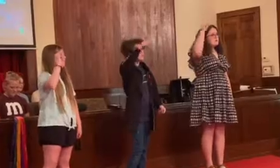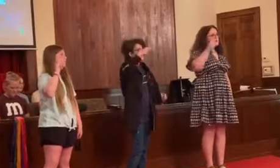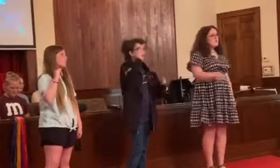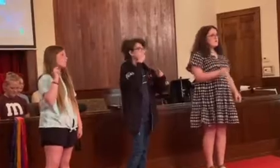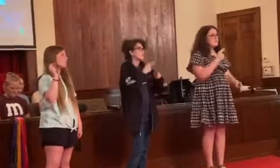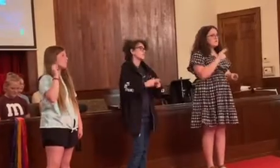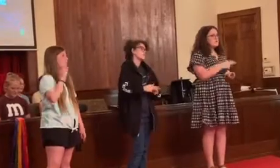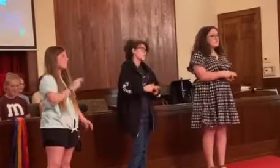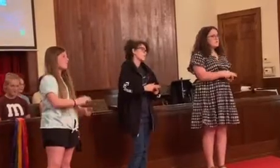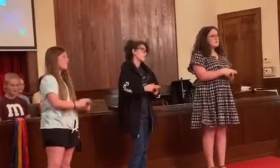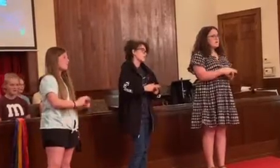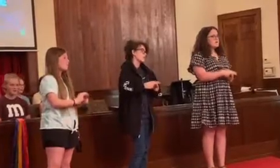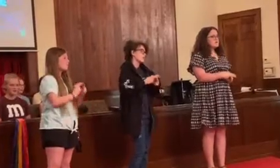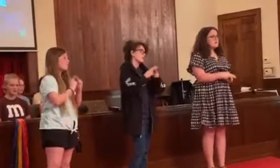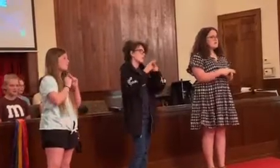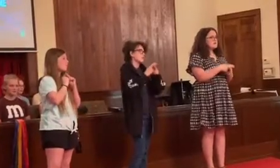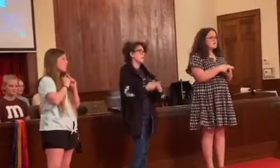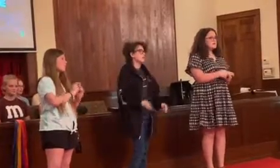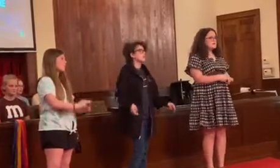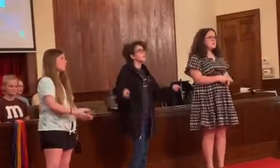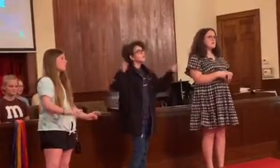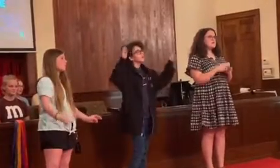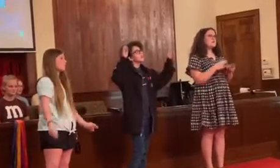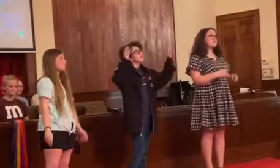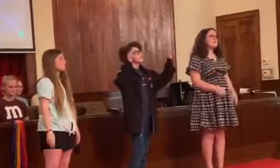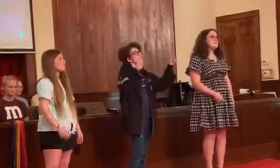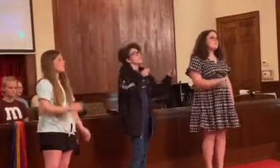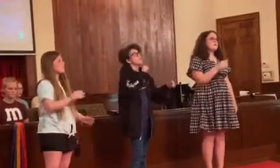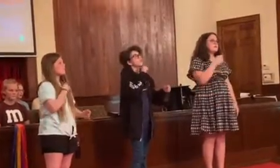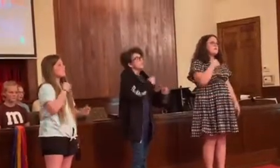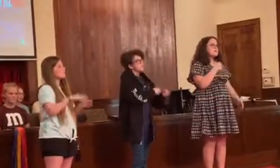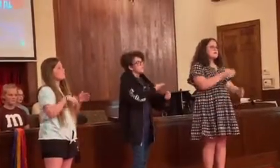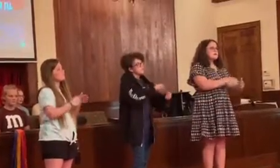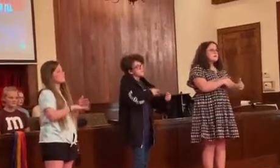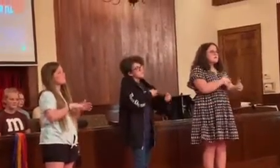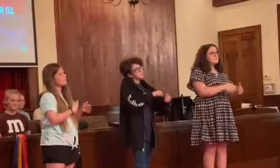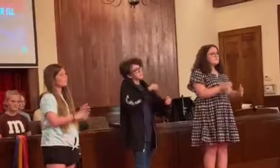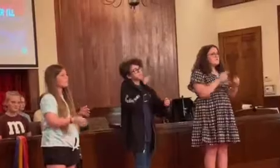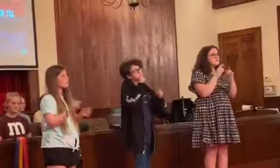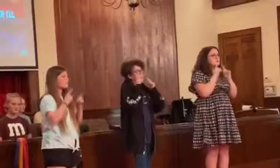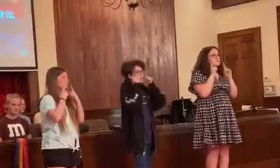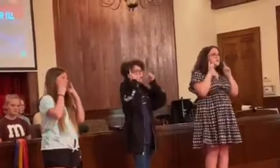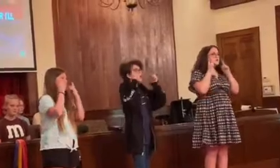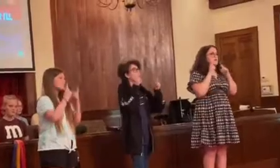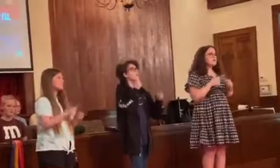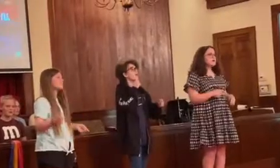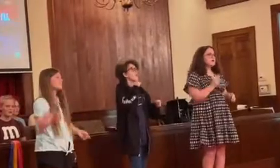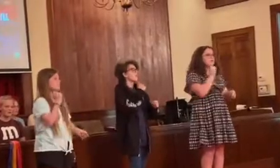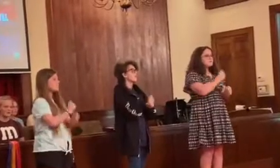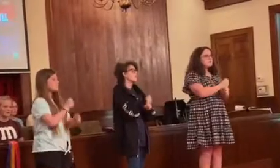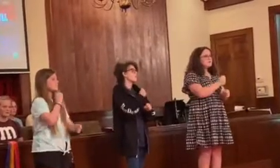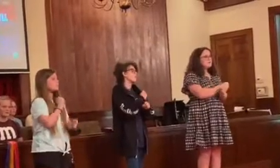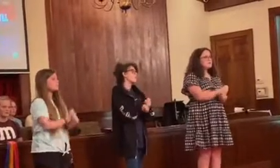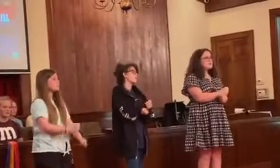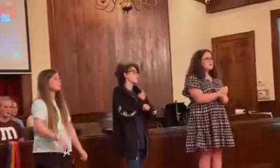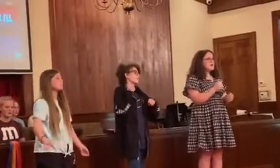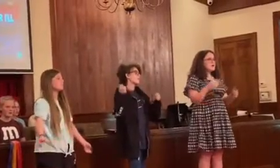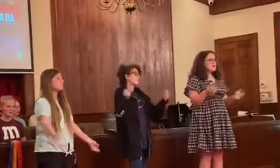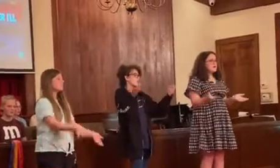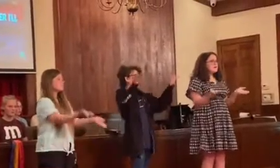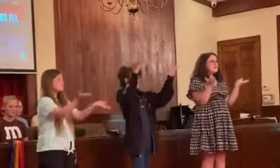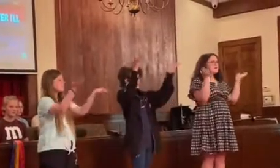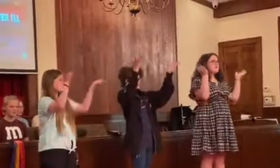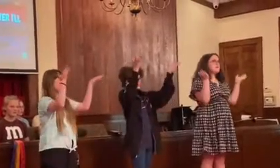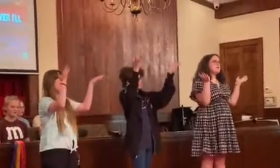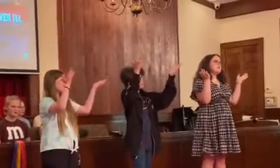I sing for joy at the work